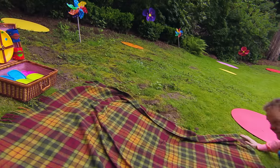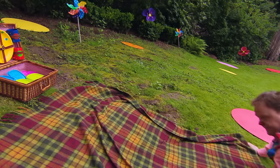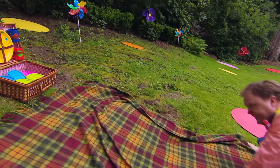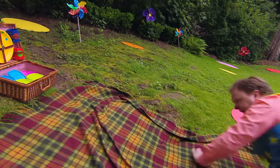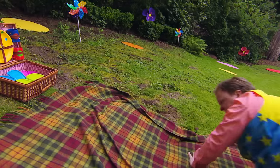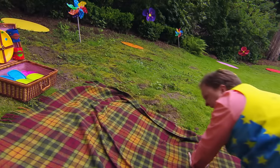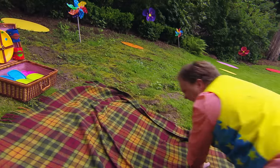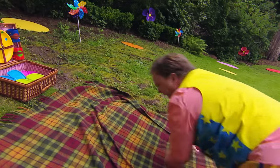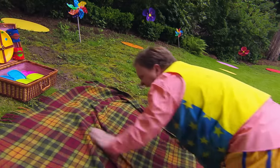okay, Mr. Tumble?